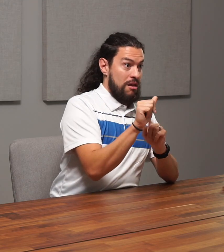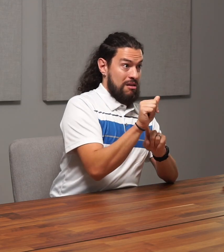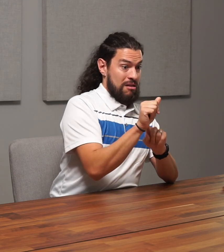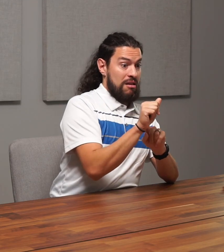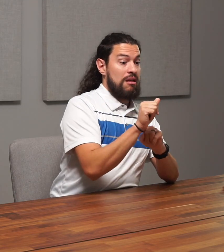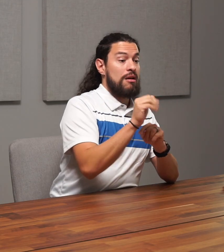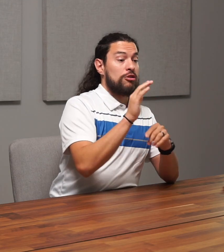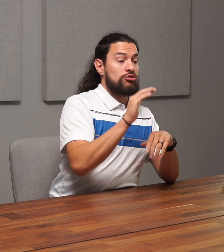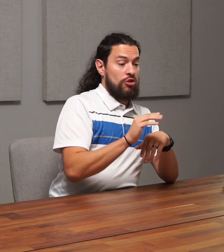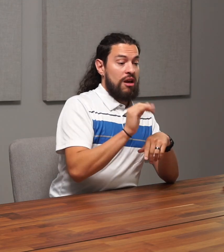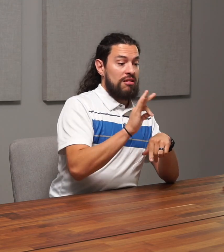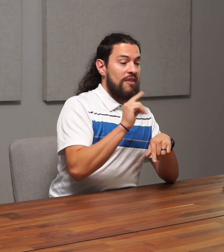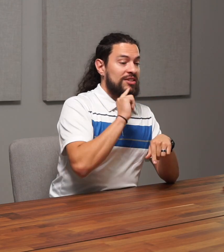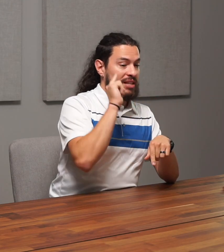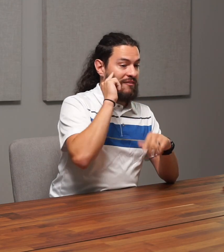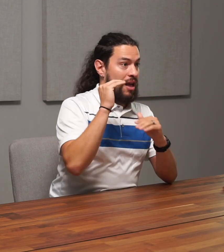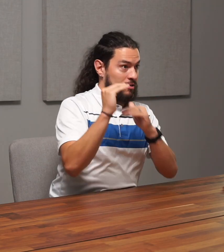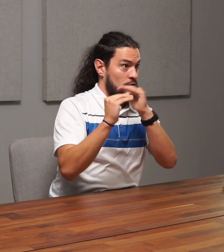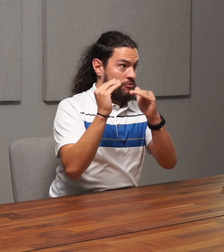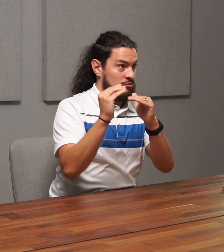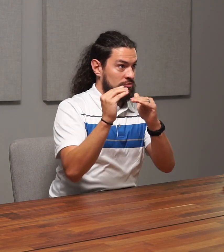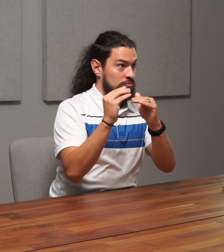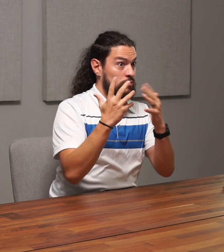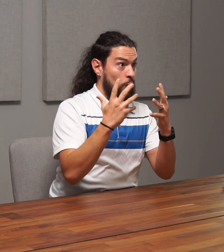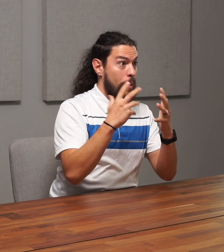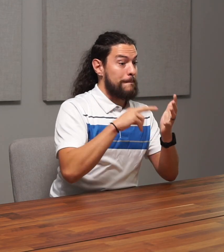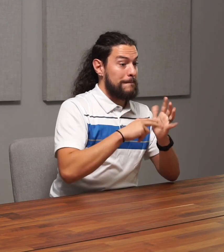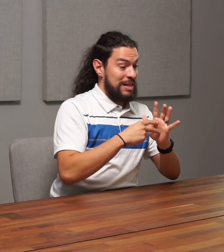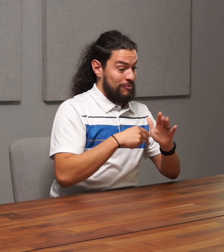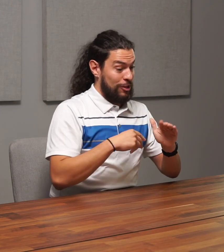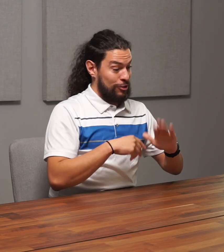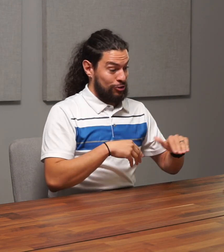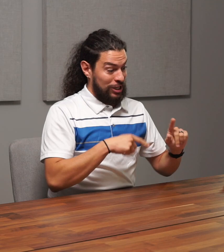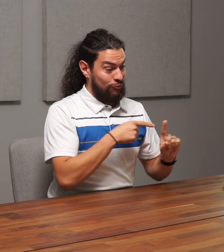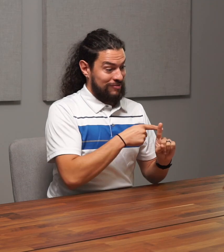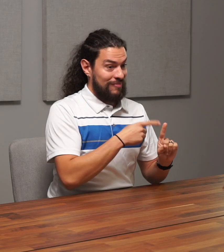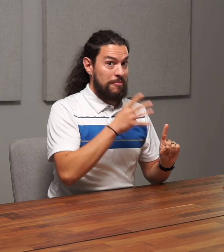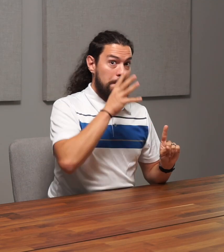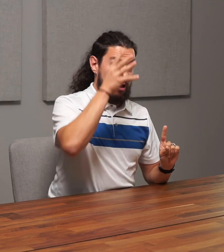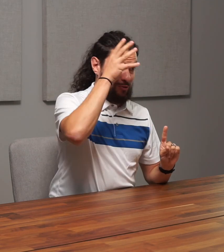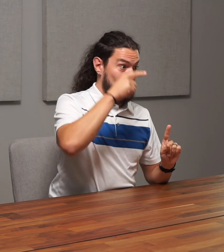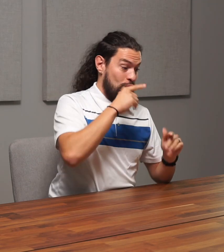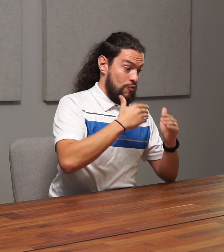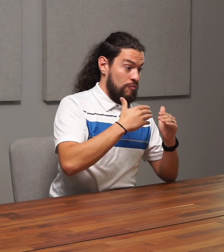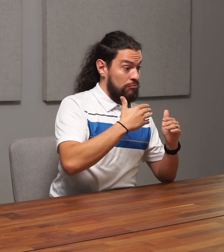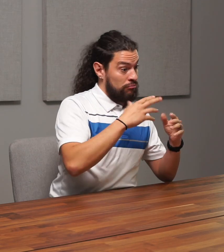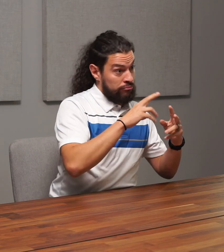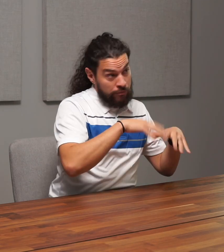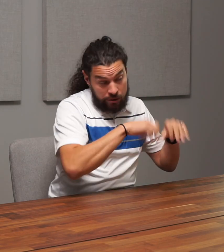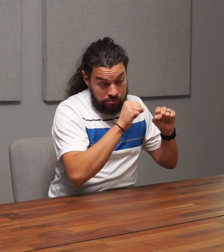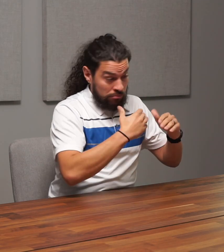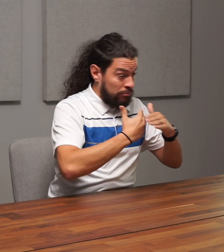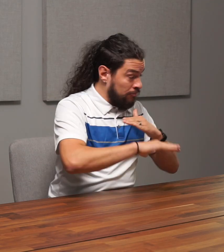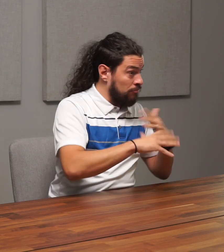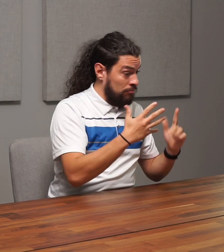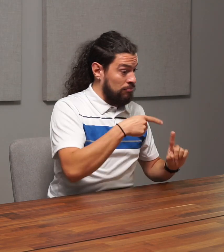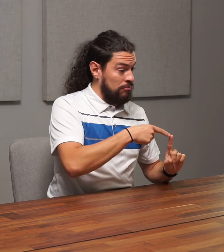Coda is the meaning of child of a deaf adult so it typically is a child who is either